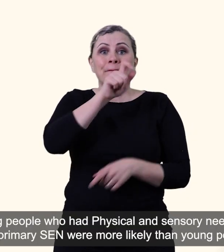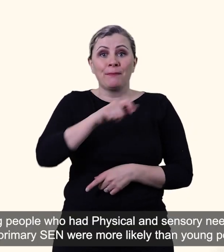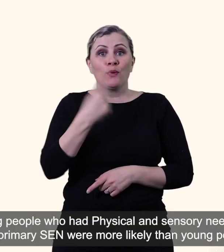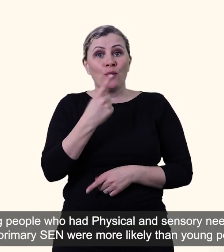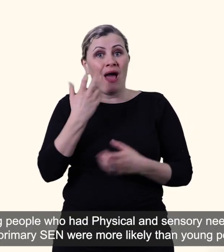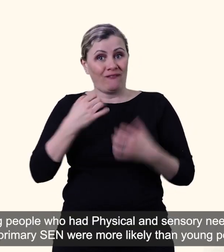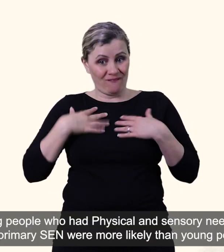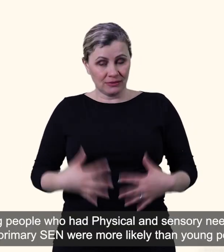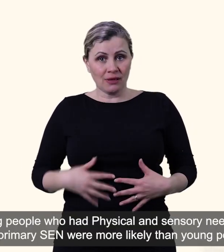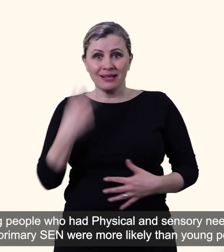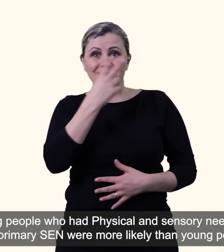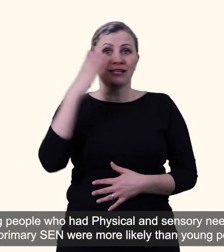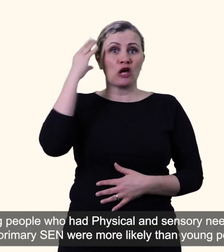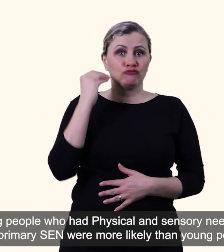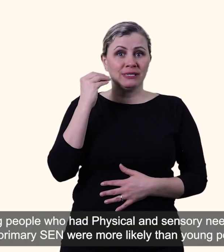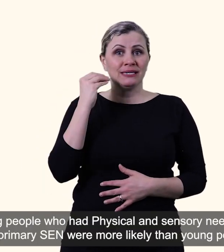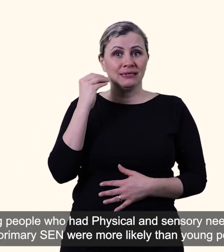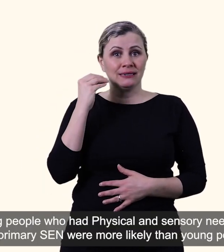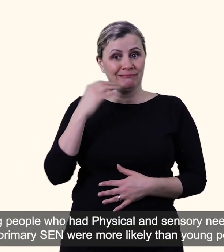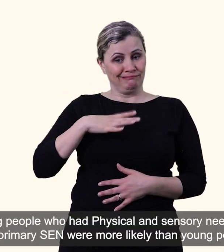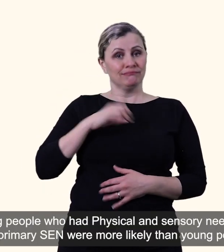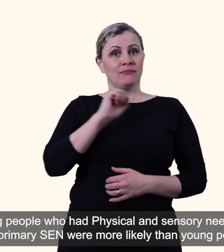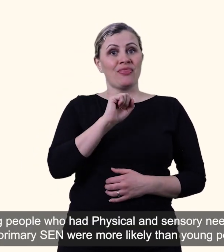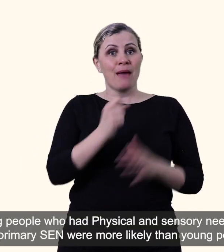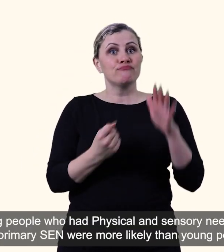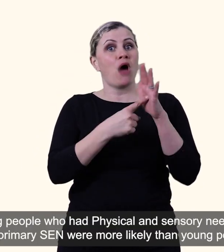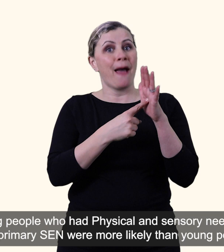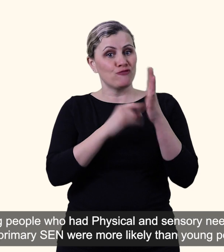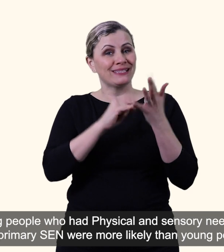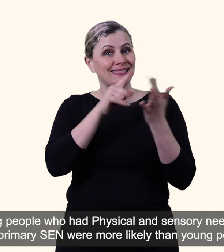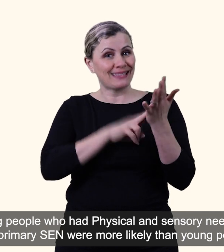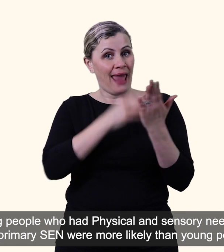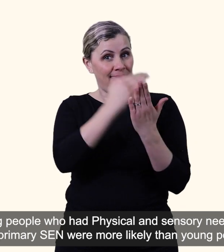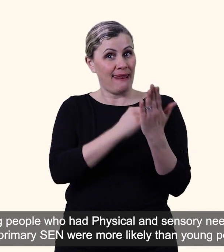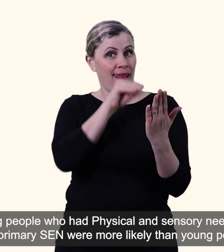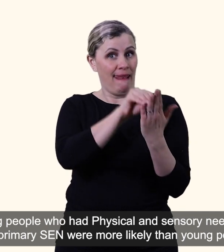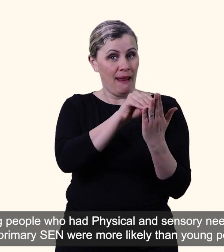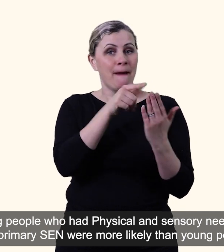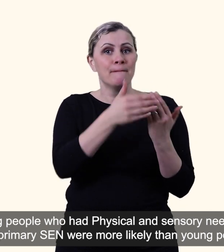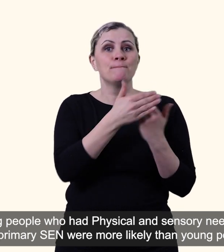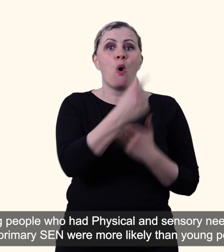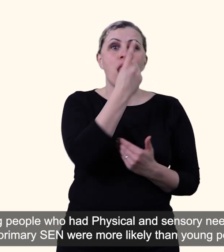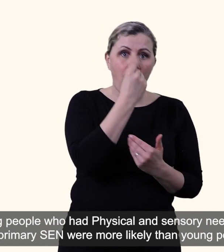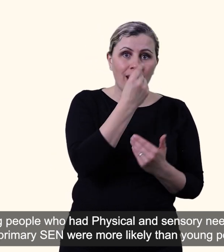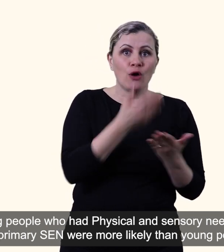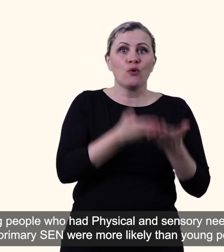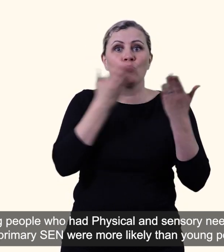Young people who had physical and sensory needs as their primary SEN were more likely than young people